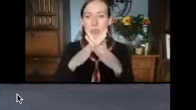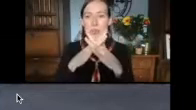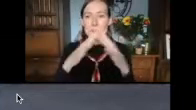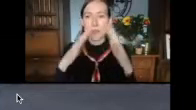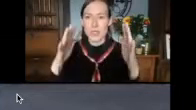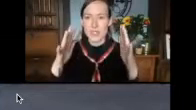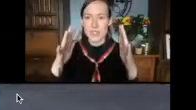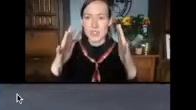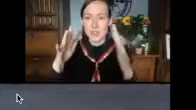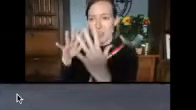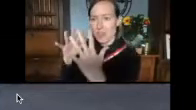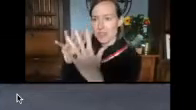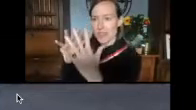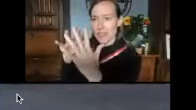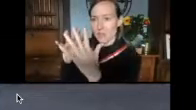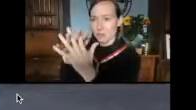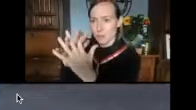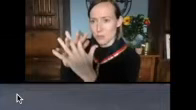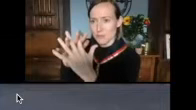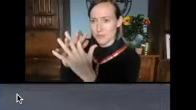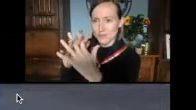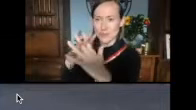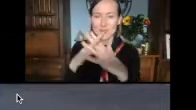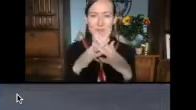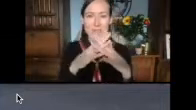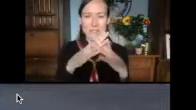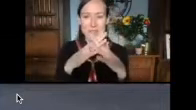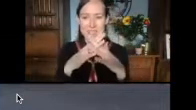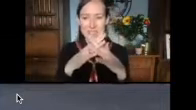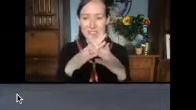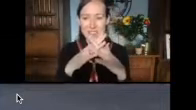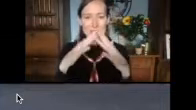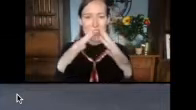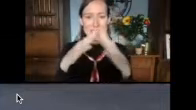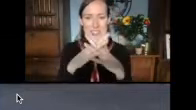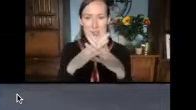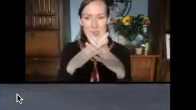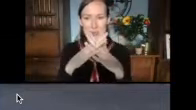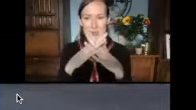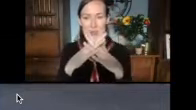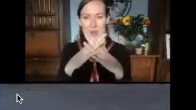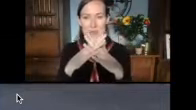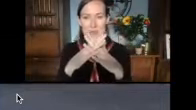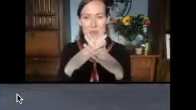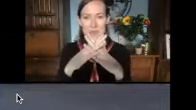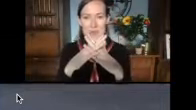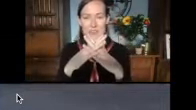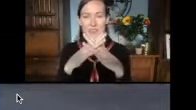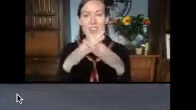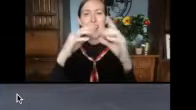W, you just take your fingers and whoop, mesh them together. W.